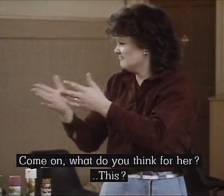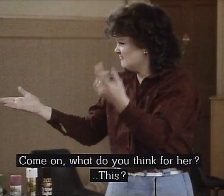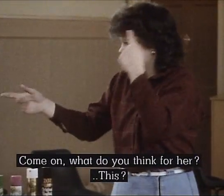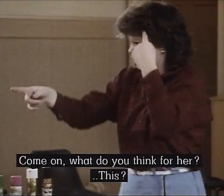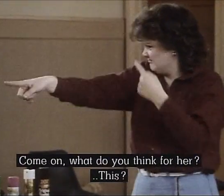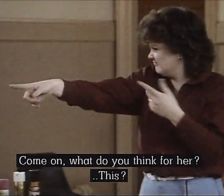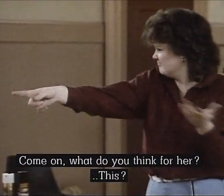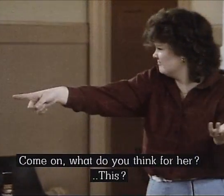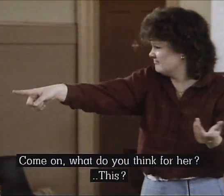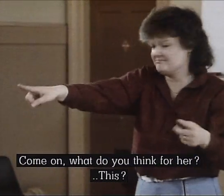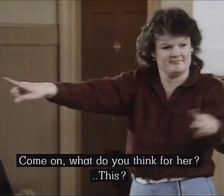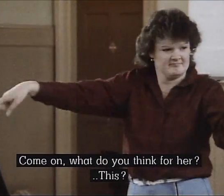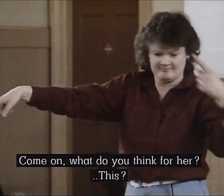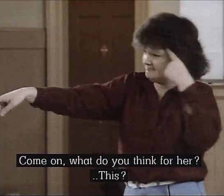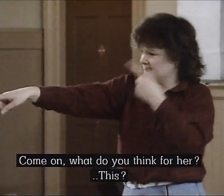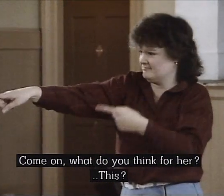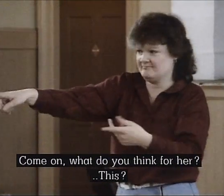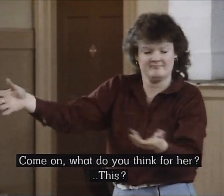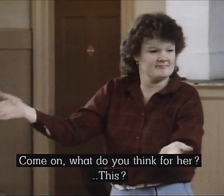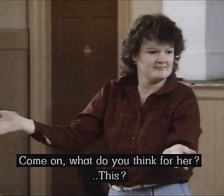Come on, what do you think? What do we think for her?